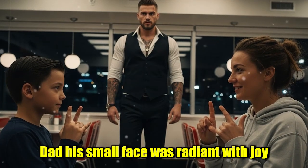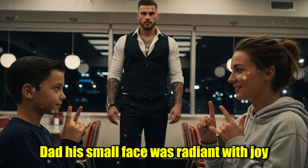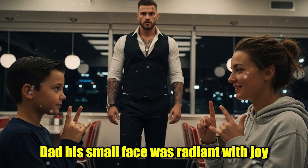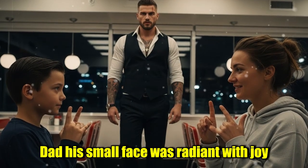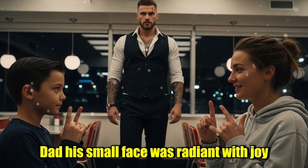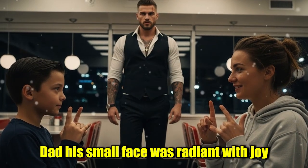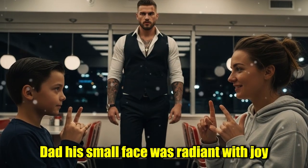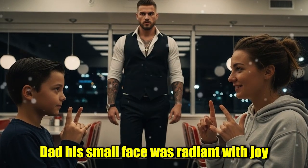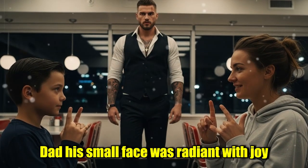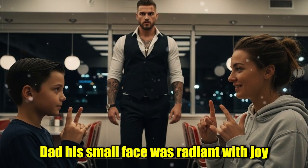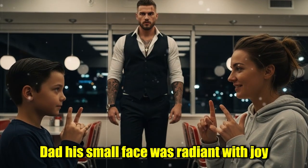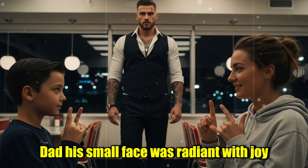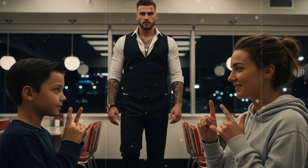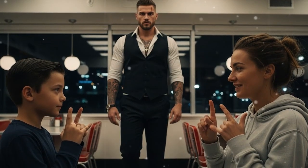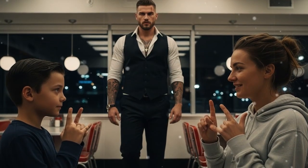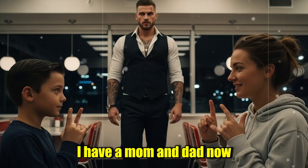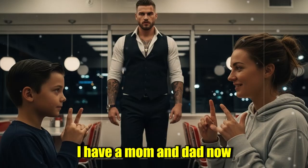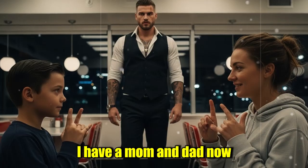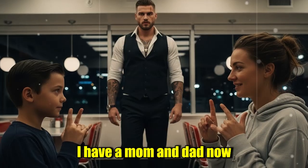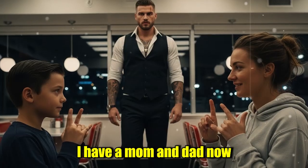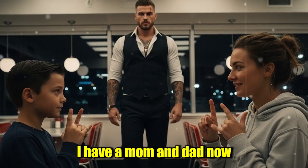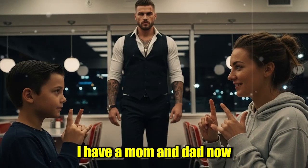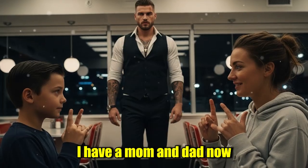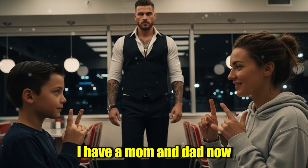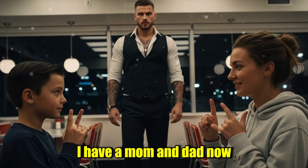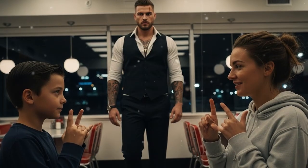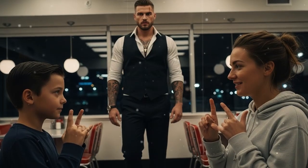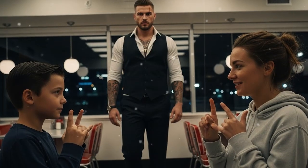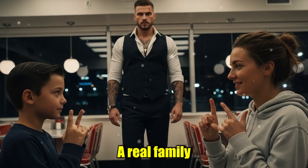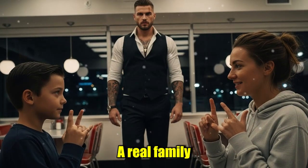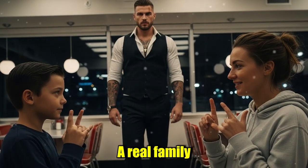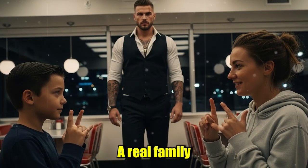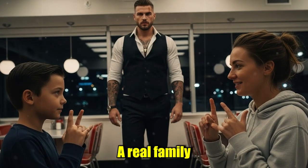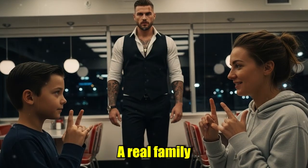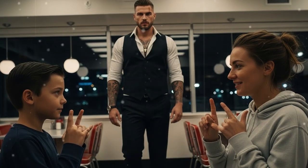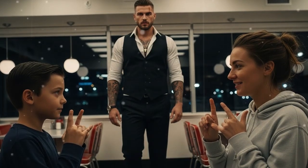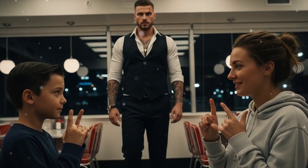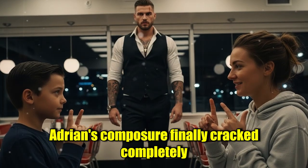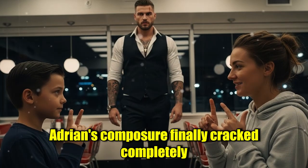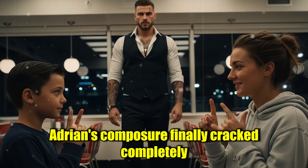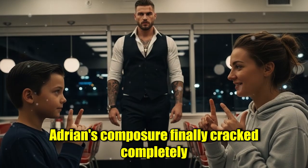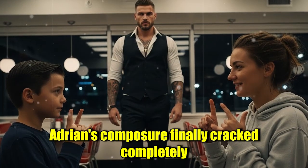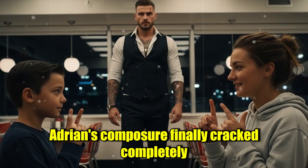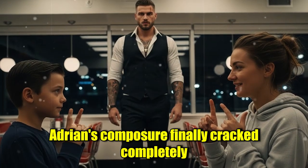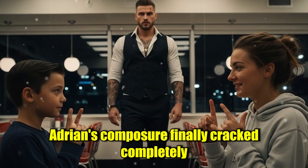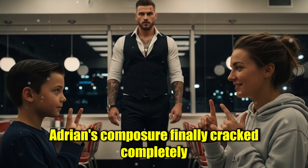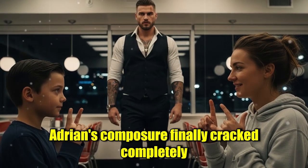small face was radiant with joy. I have a mom and dad now. A real family. Adrian's composure finally